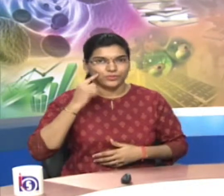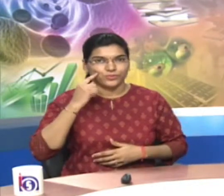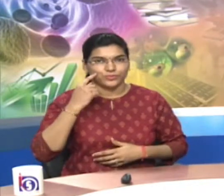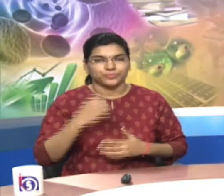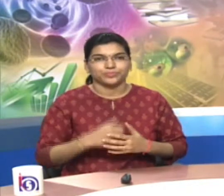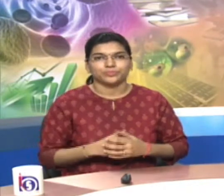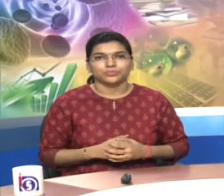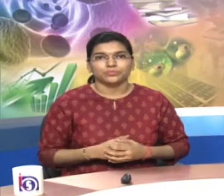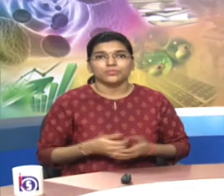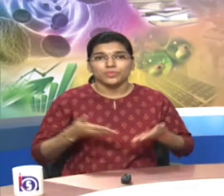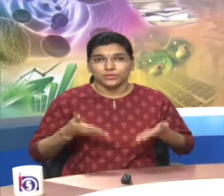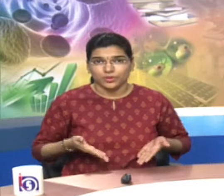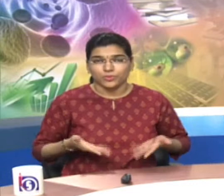This is my sign name.